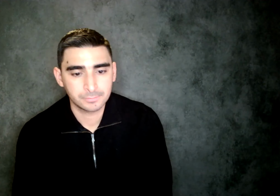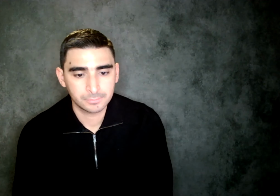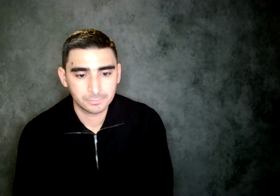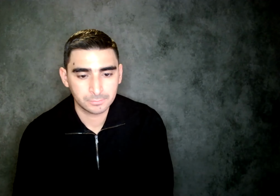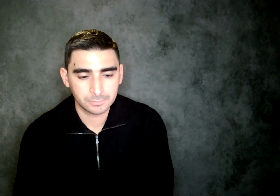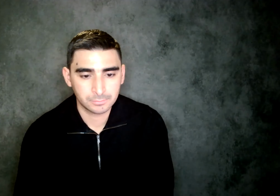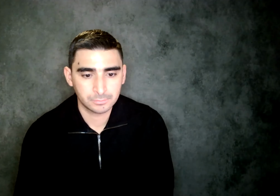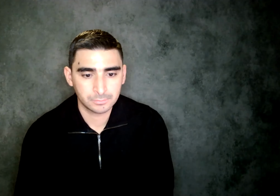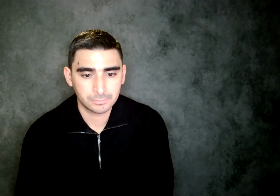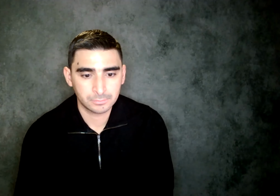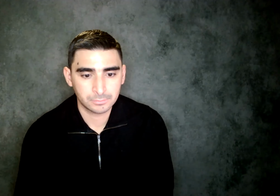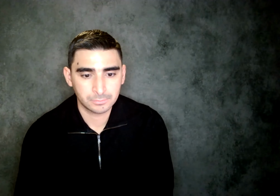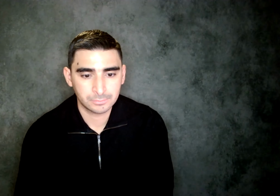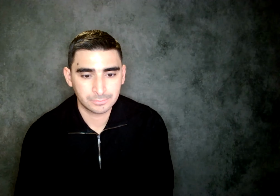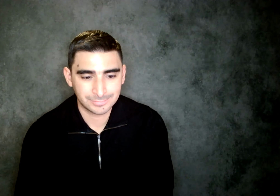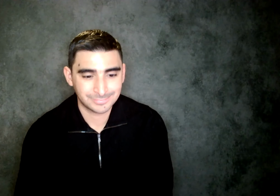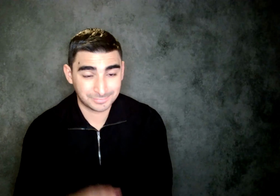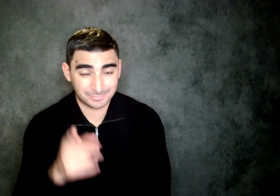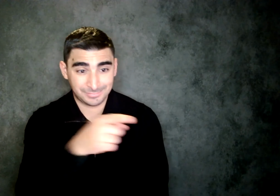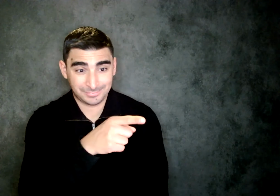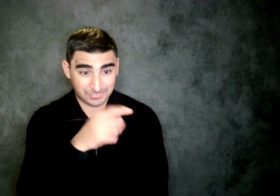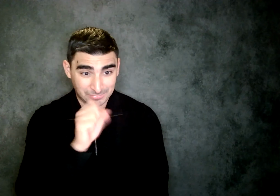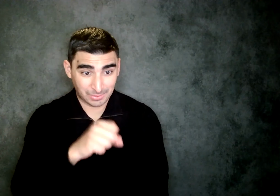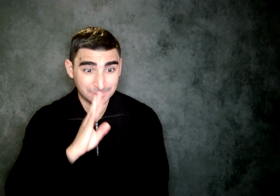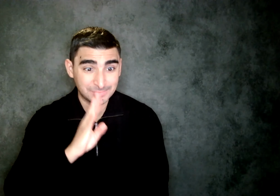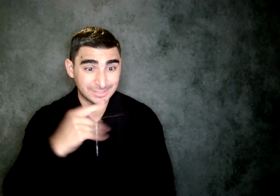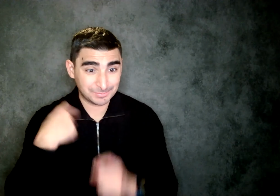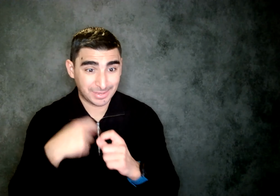Carmen, ¿quieres repetirlo en español? Tú sabes tus ideas mejor que yo.